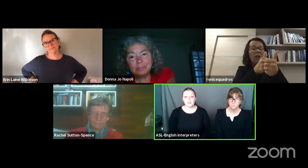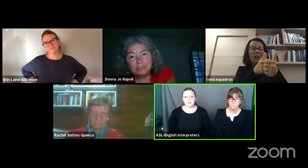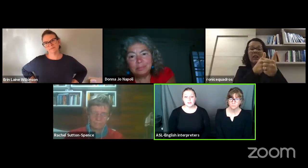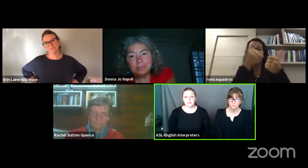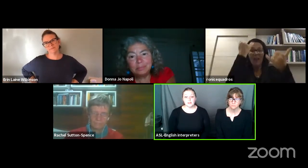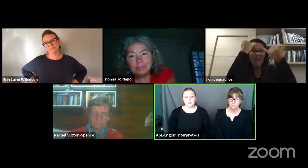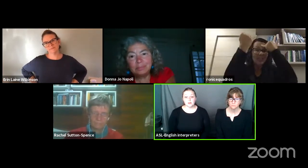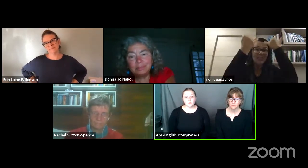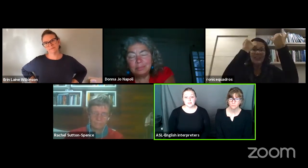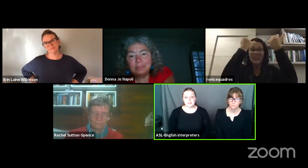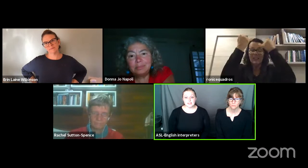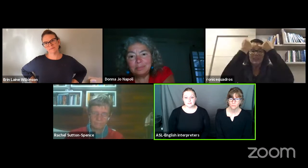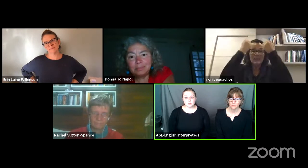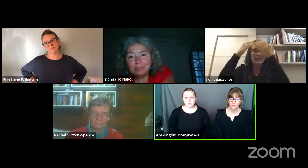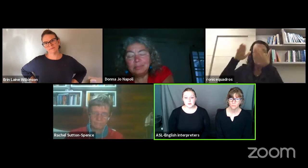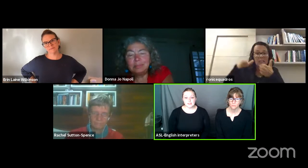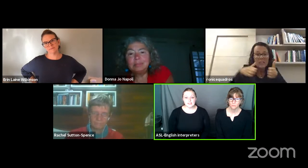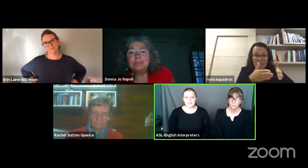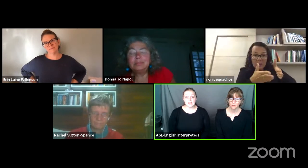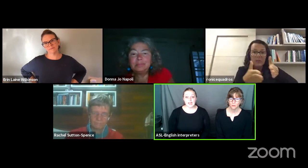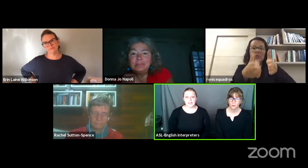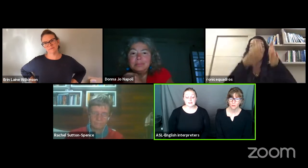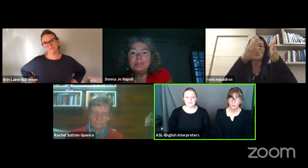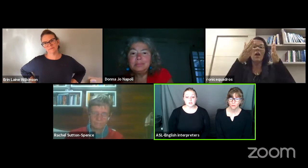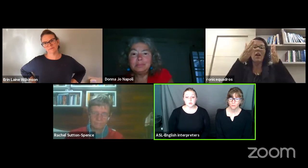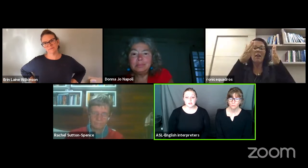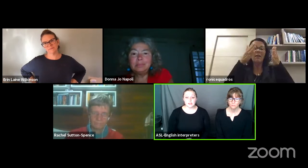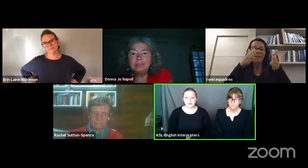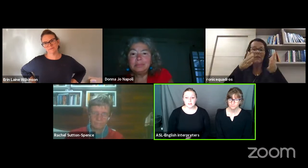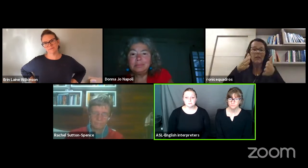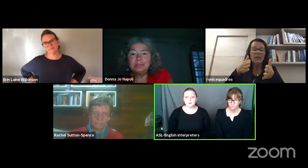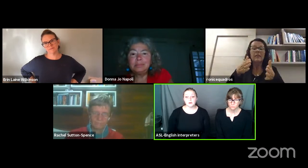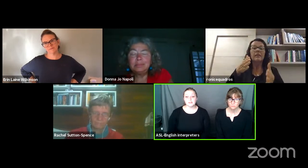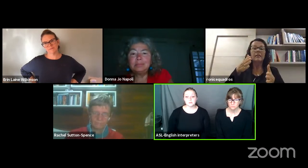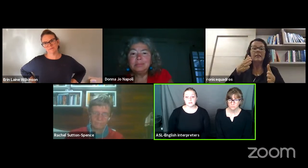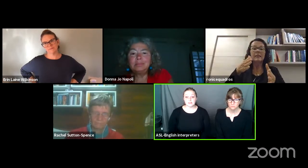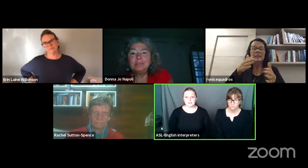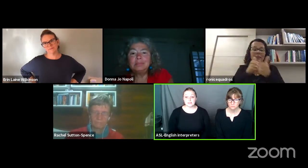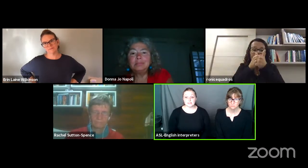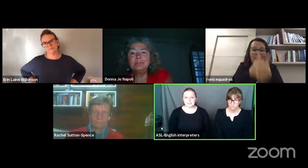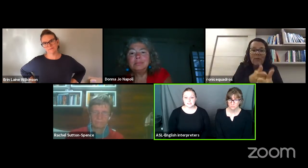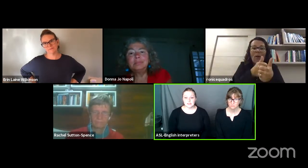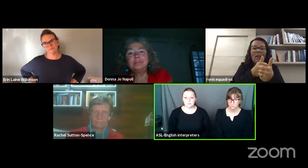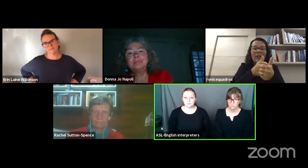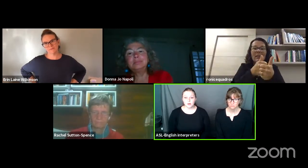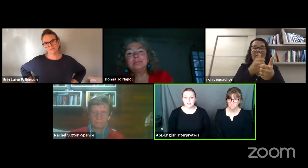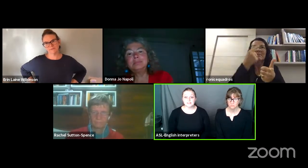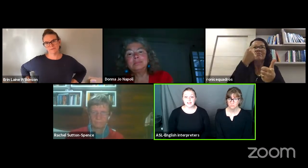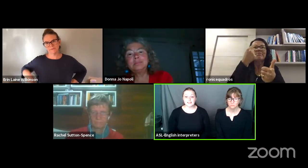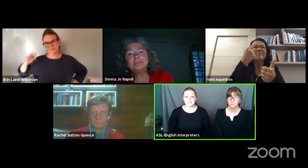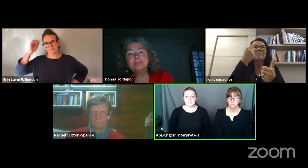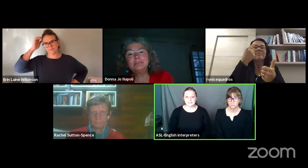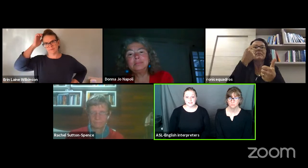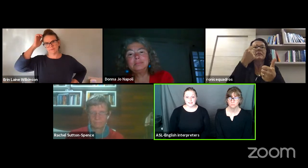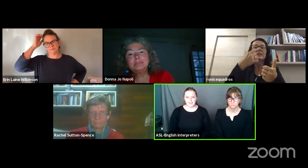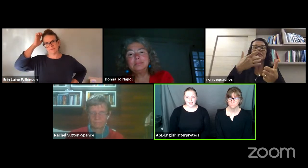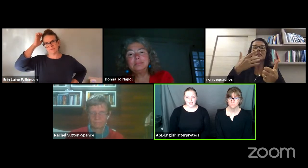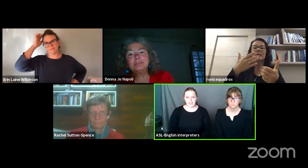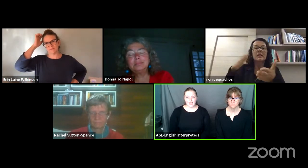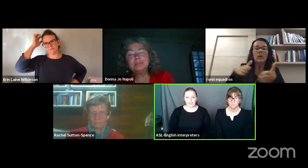about with the deaf community and including their inputs within this